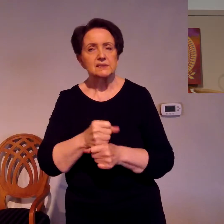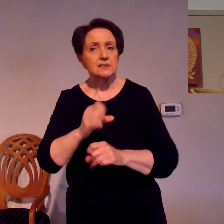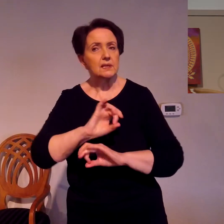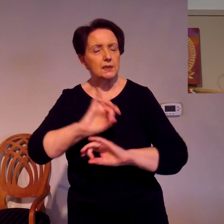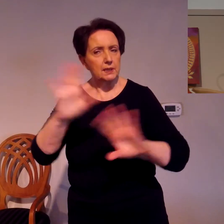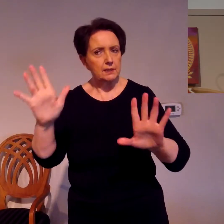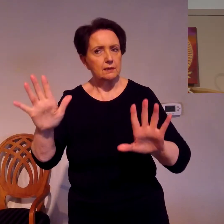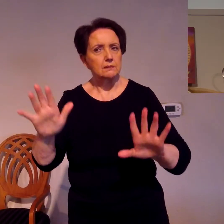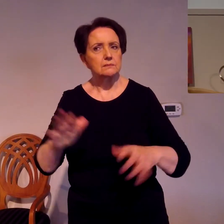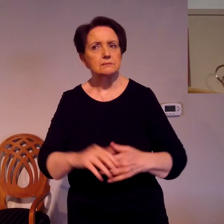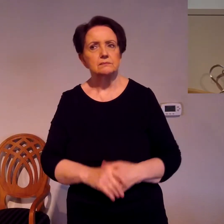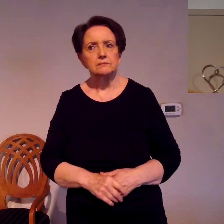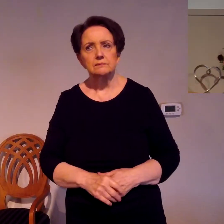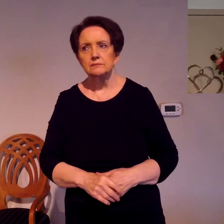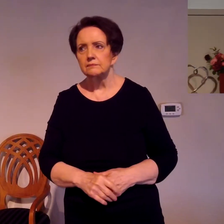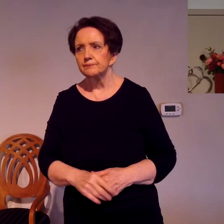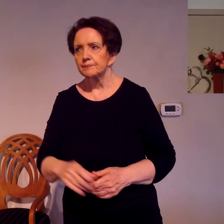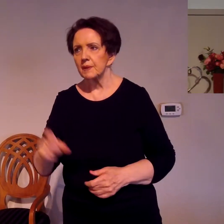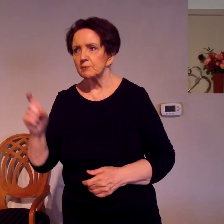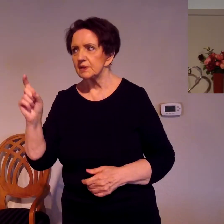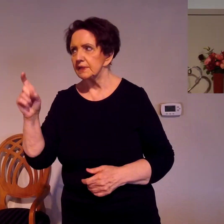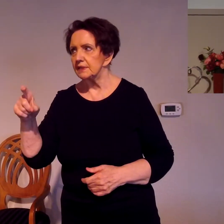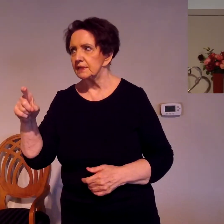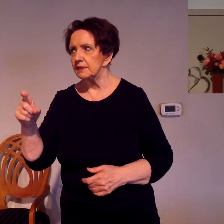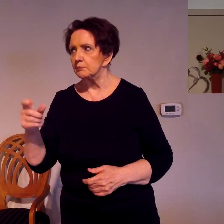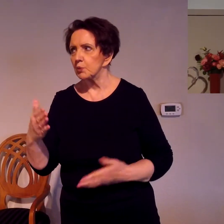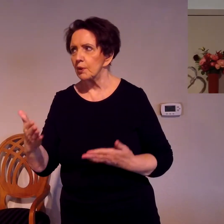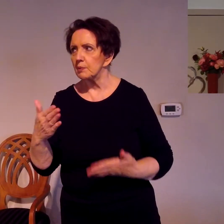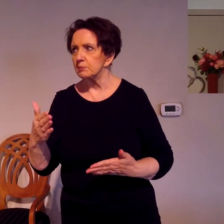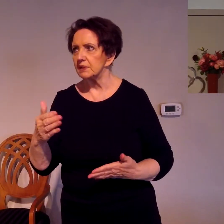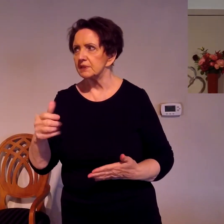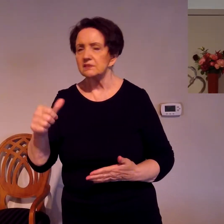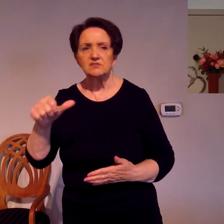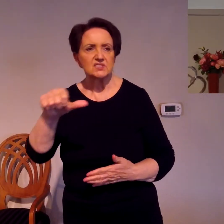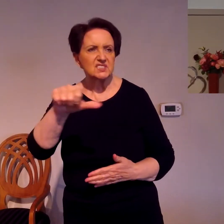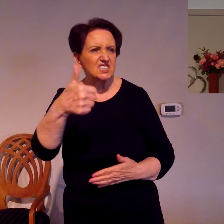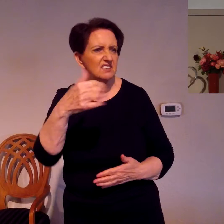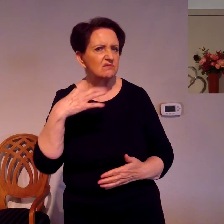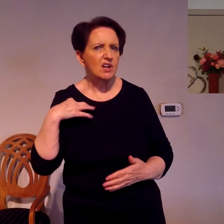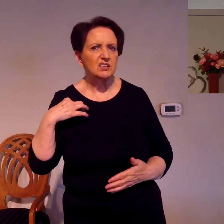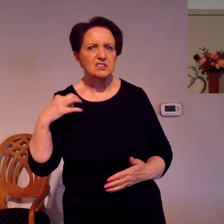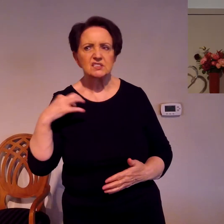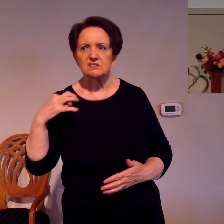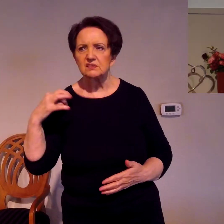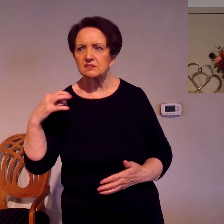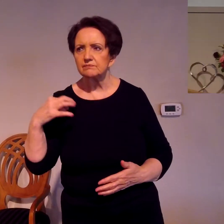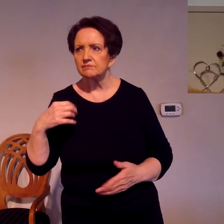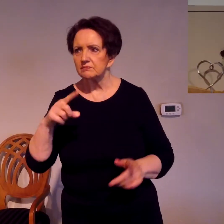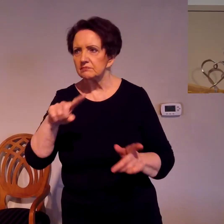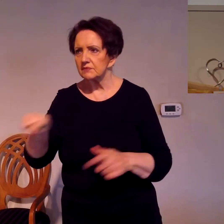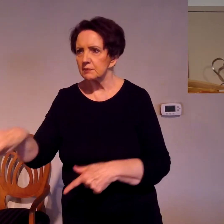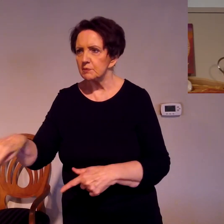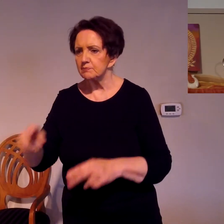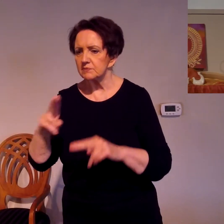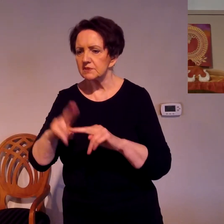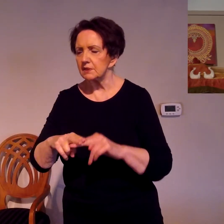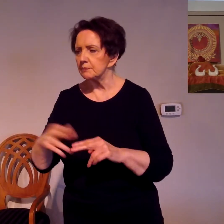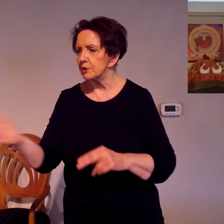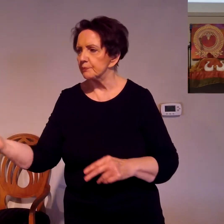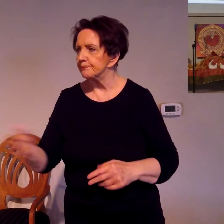So I'm going to need probably 10 volunteers. Could I have 10 volunteers just come up here and sit on the platform with